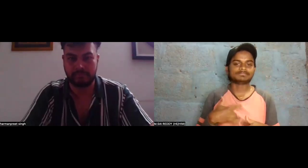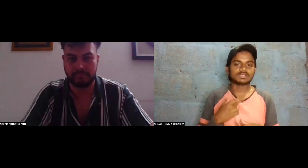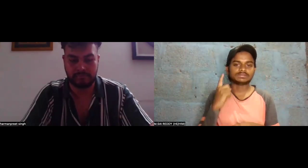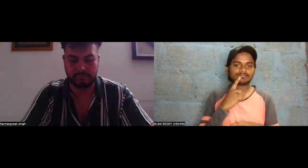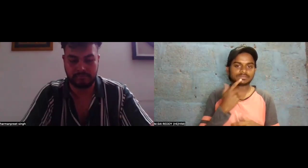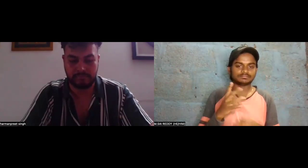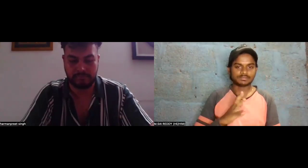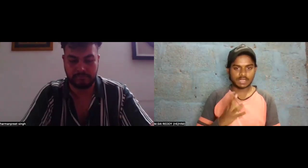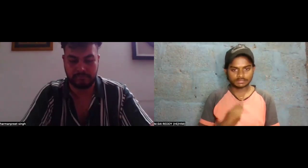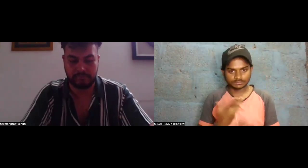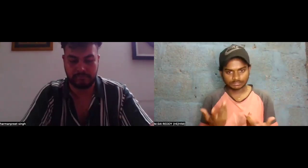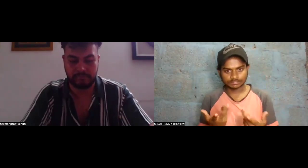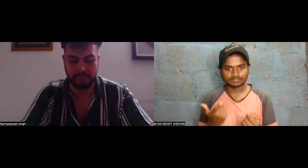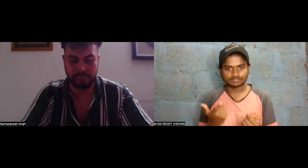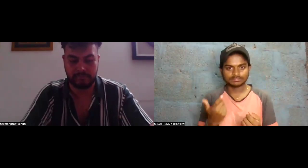Sometimes families